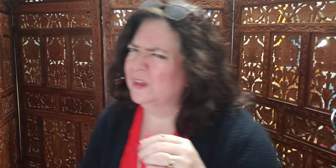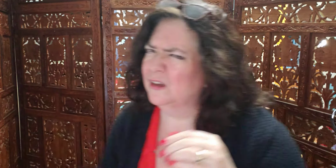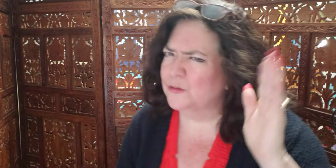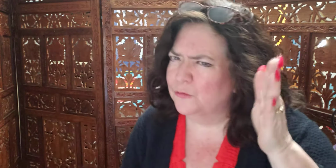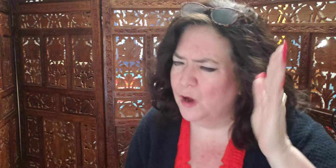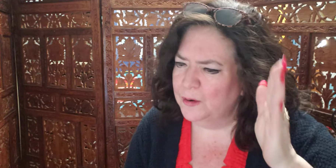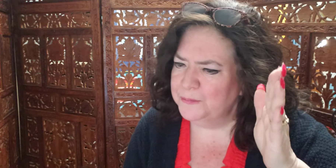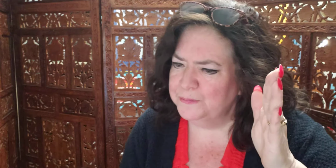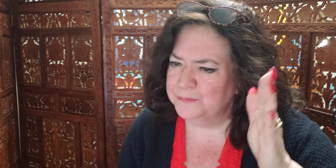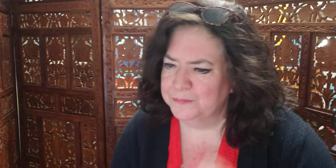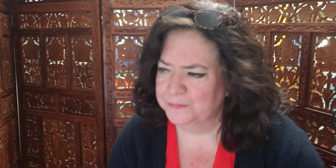He goes, a forum?